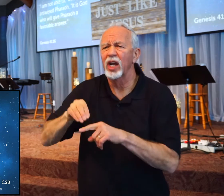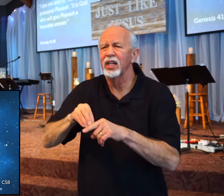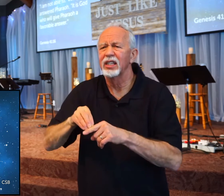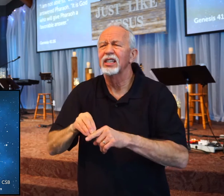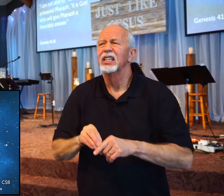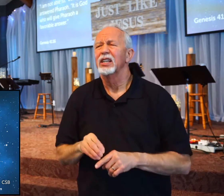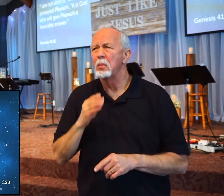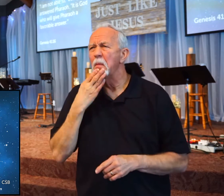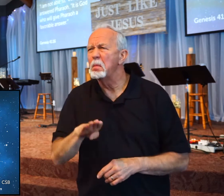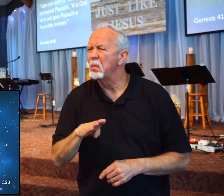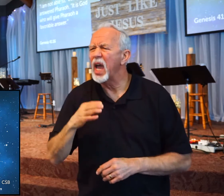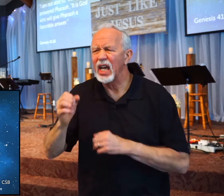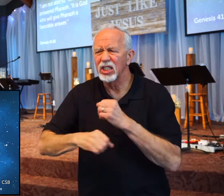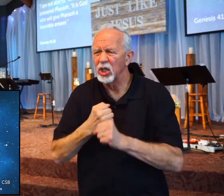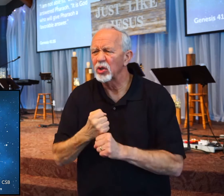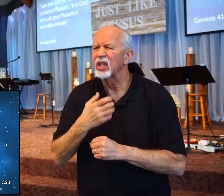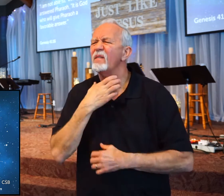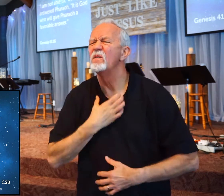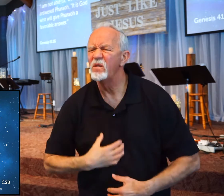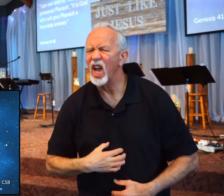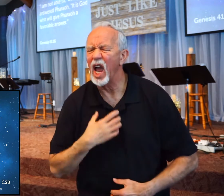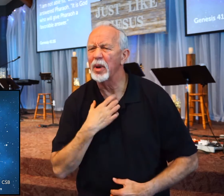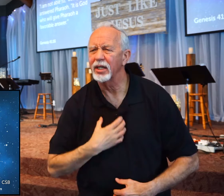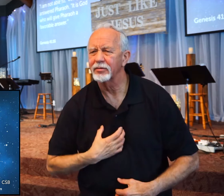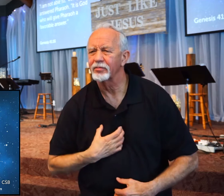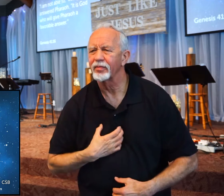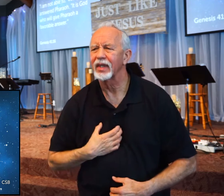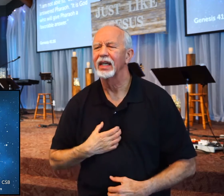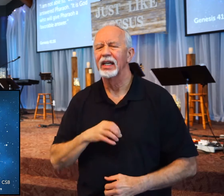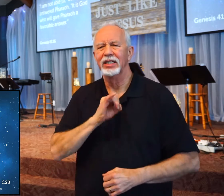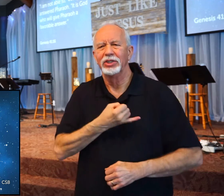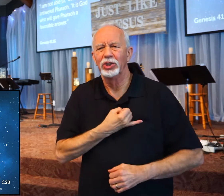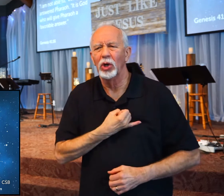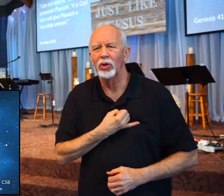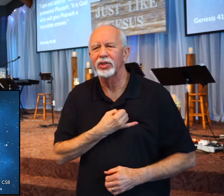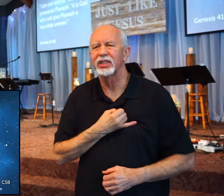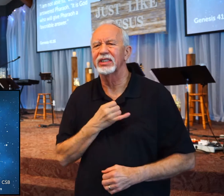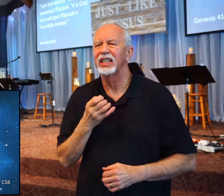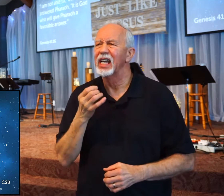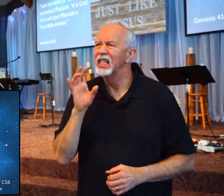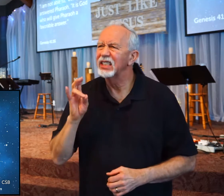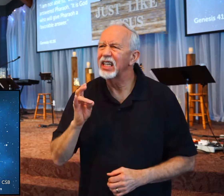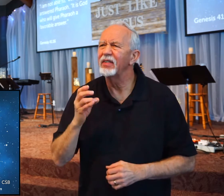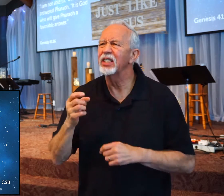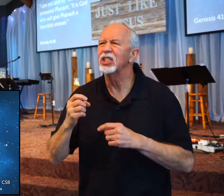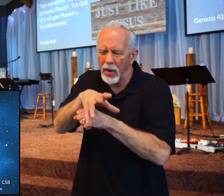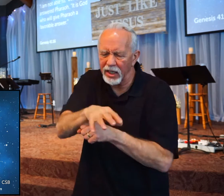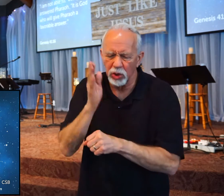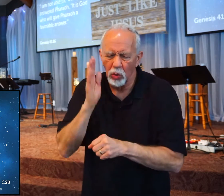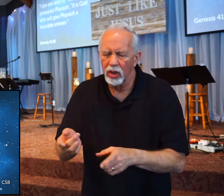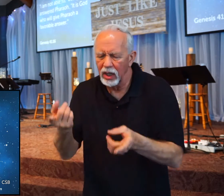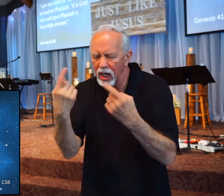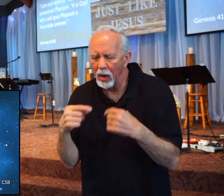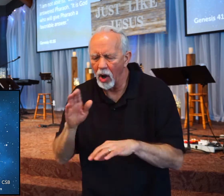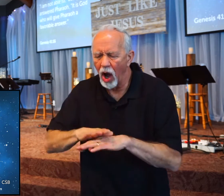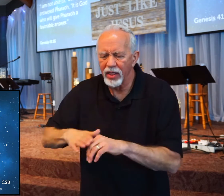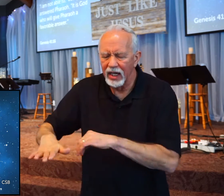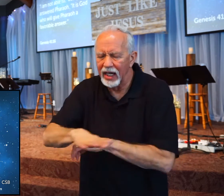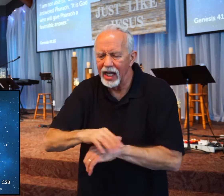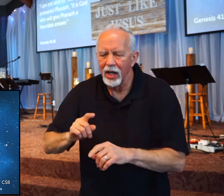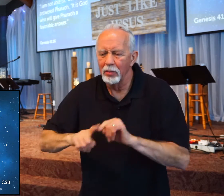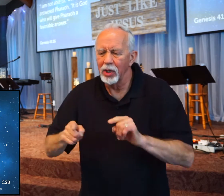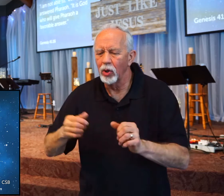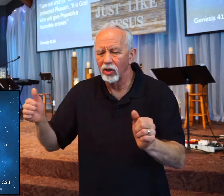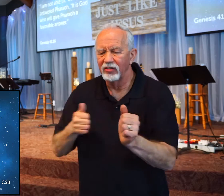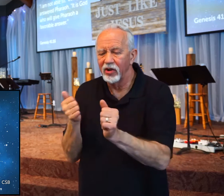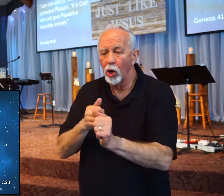years of famine. And Joseph elaborated, 7 years of abundance will plan, but it will be